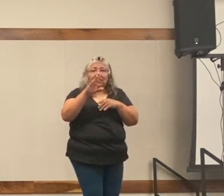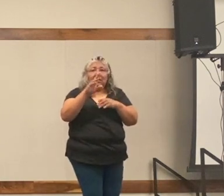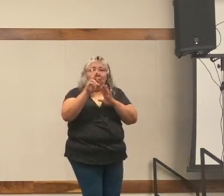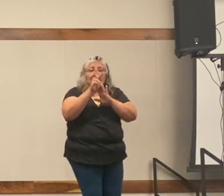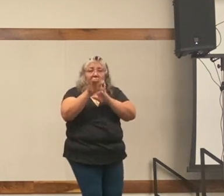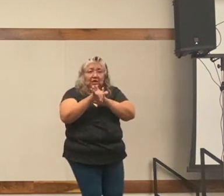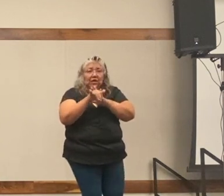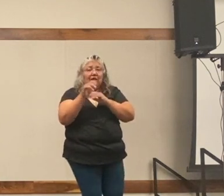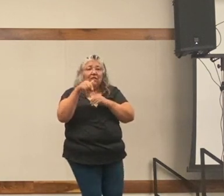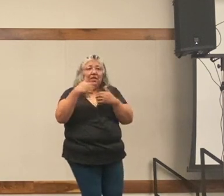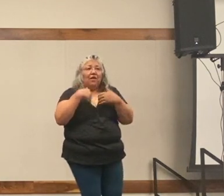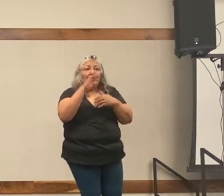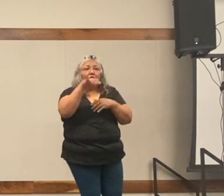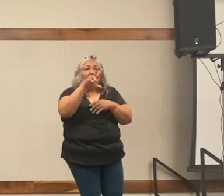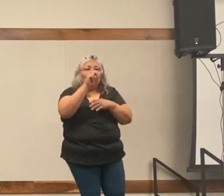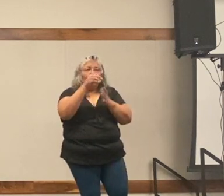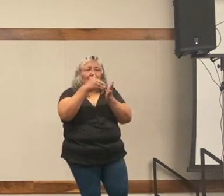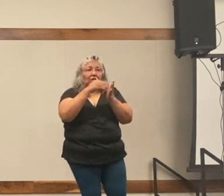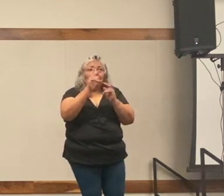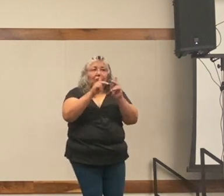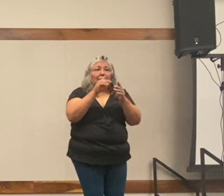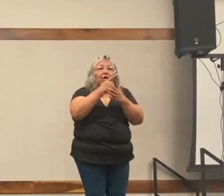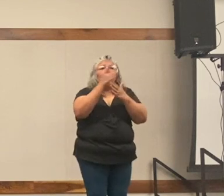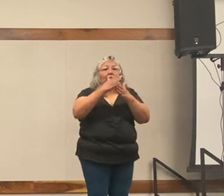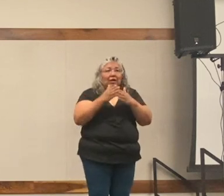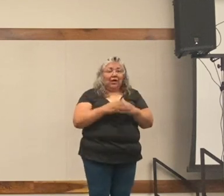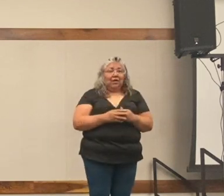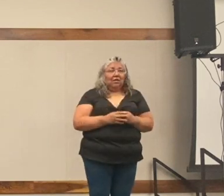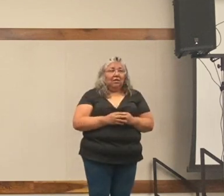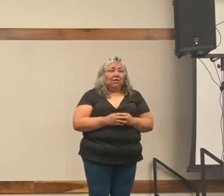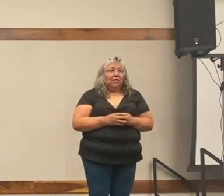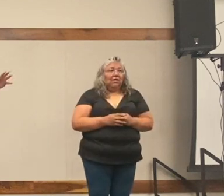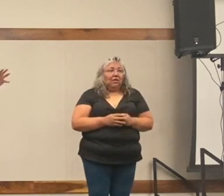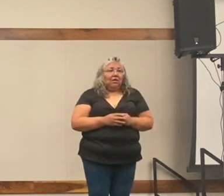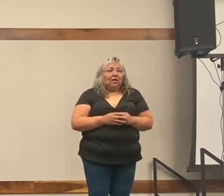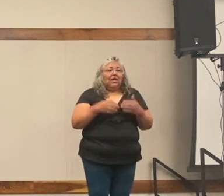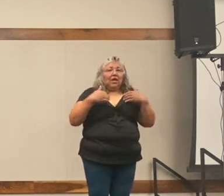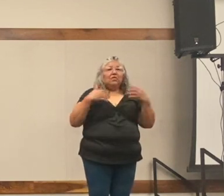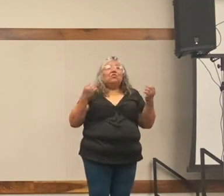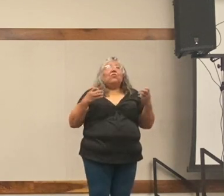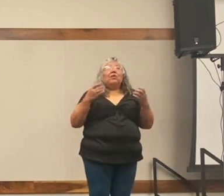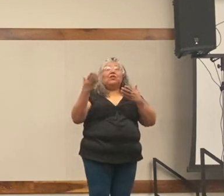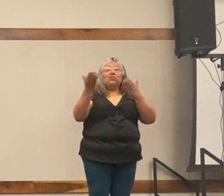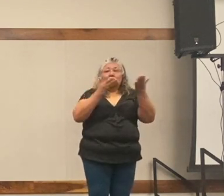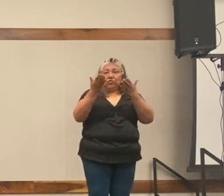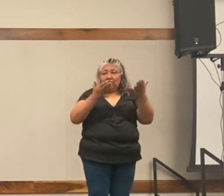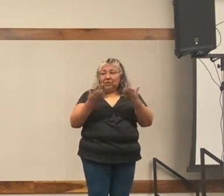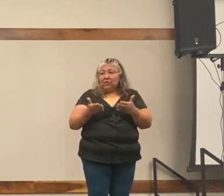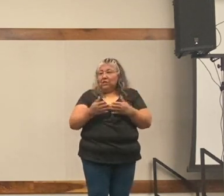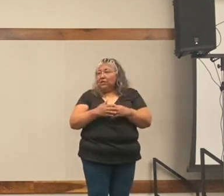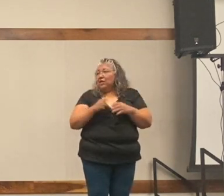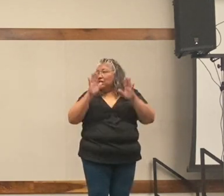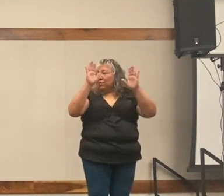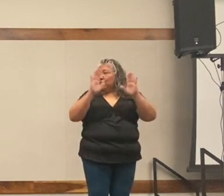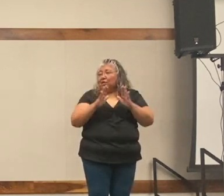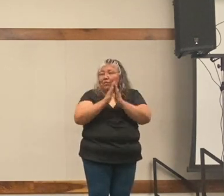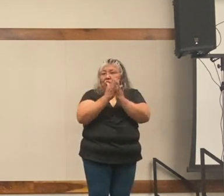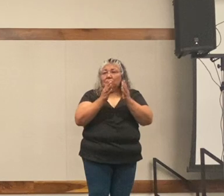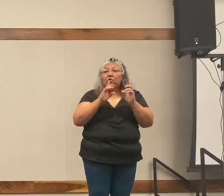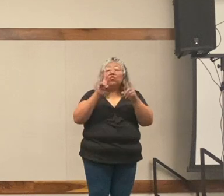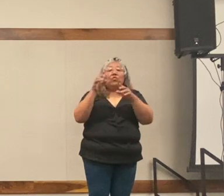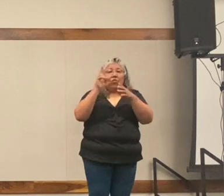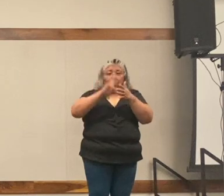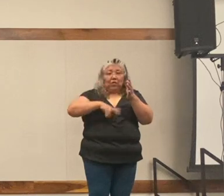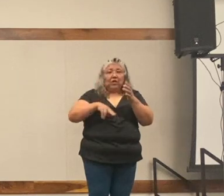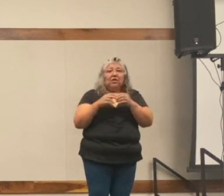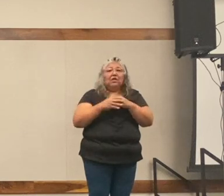church runs about 30,000 people on a weekend, okay? And he's got so many services, all right? It's an amazing book. Go read it.